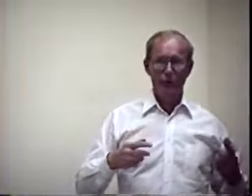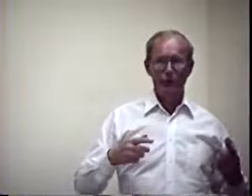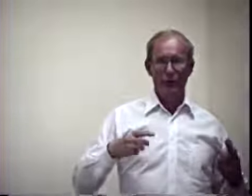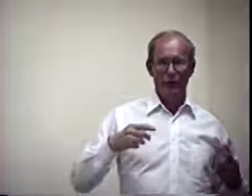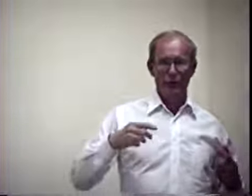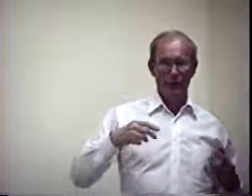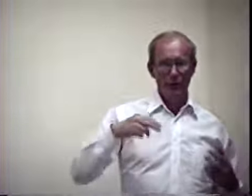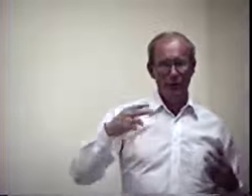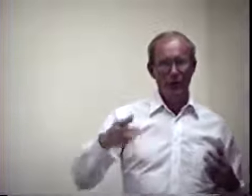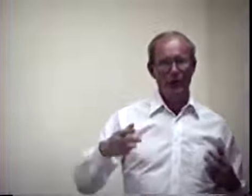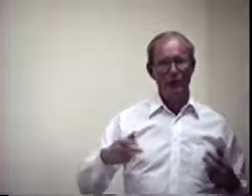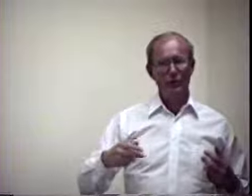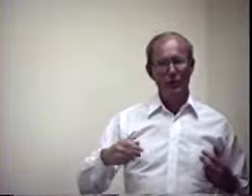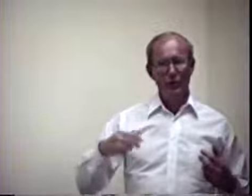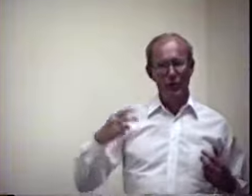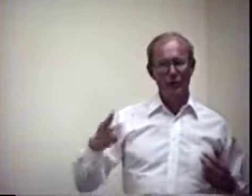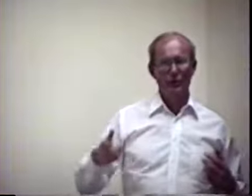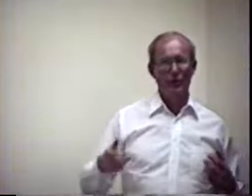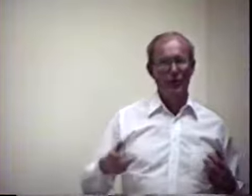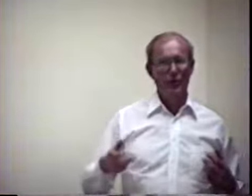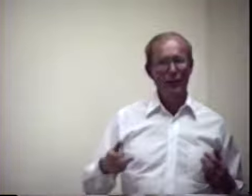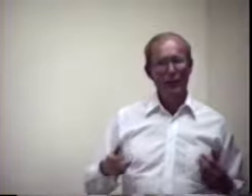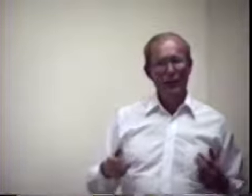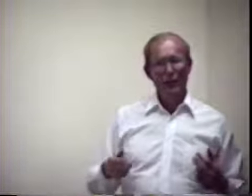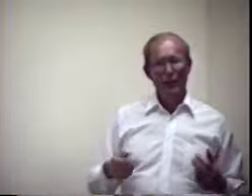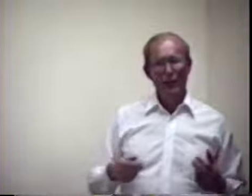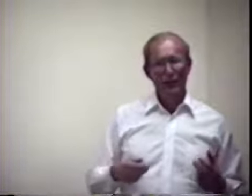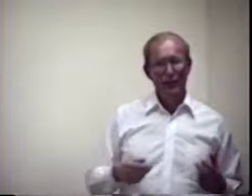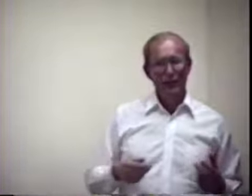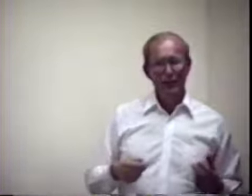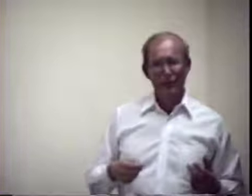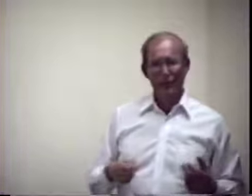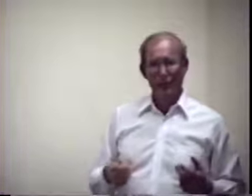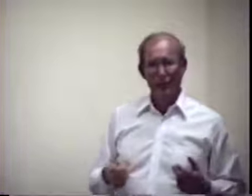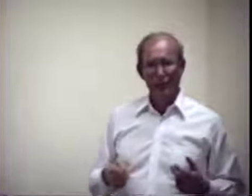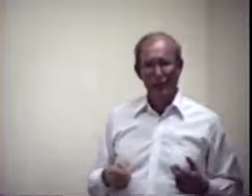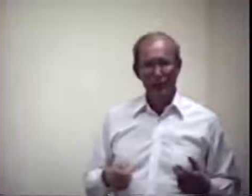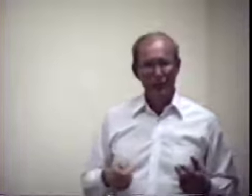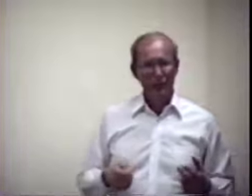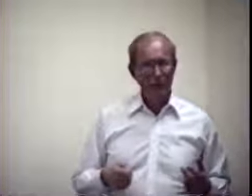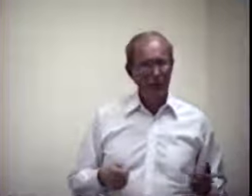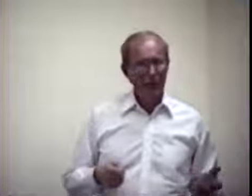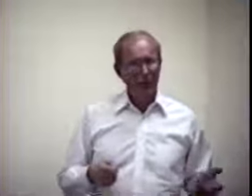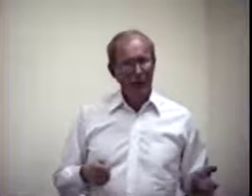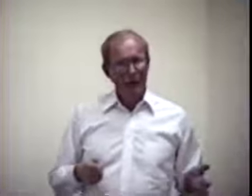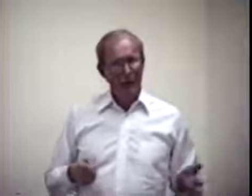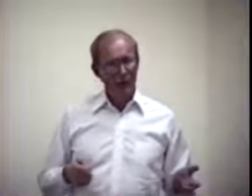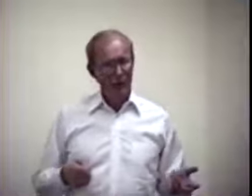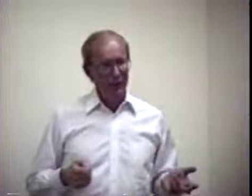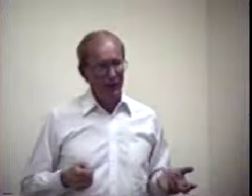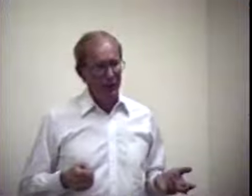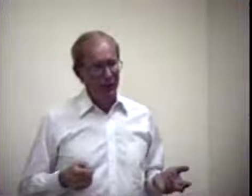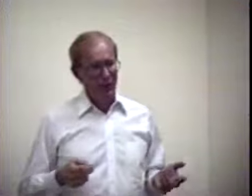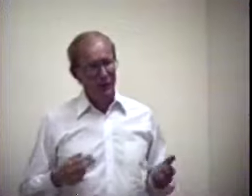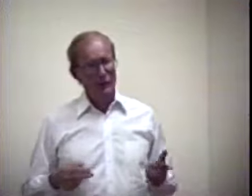stories and communications and lines of thought. And it's been very interesting to me in this